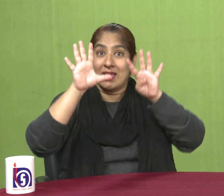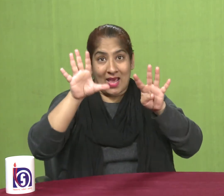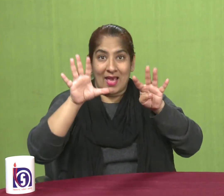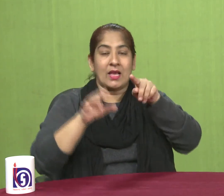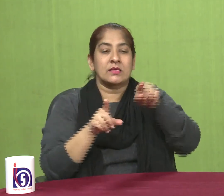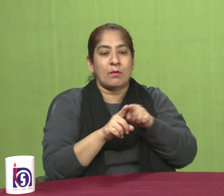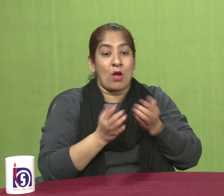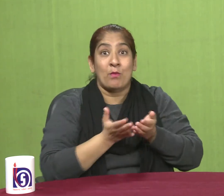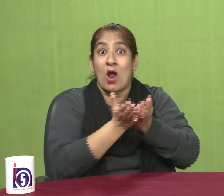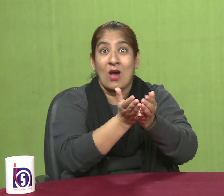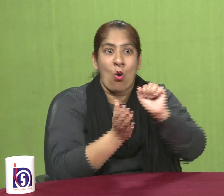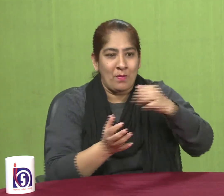Mate's receipt,